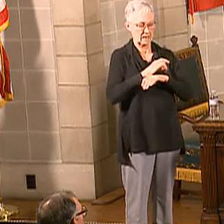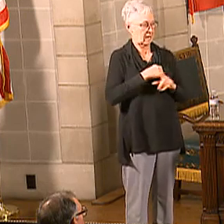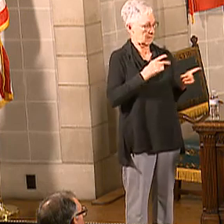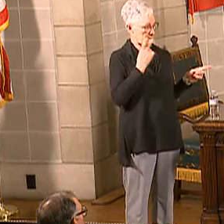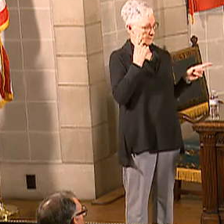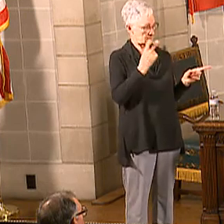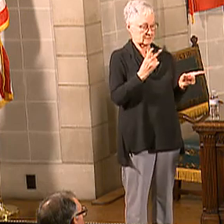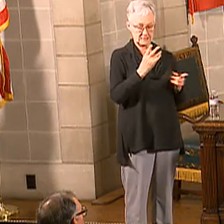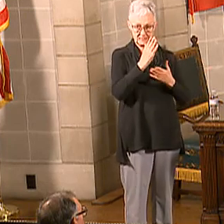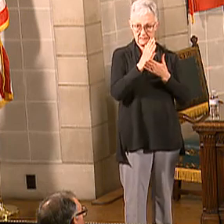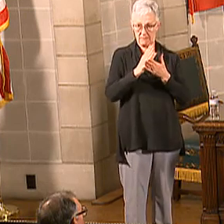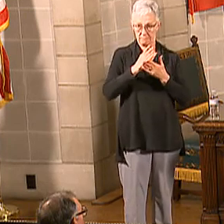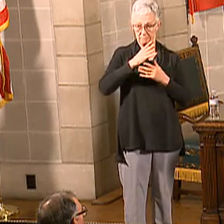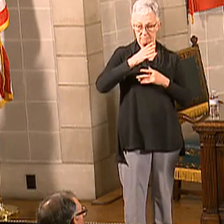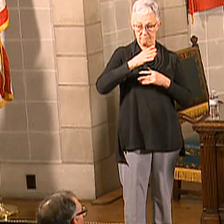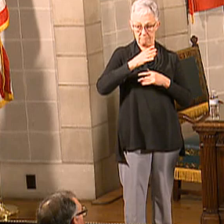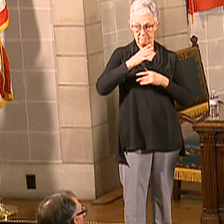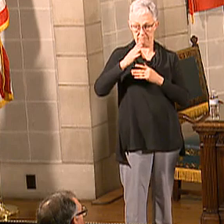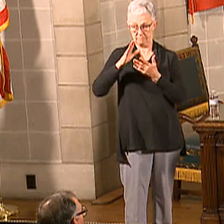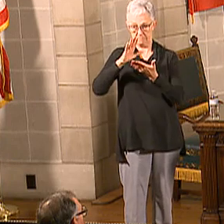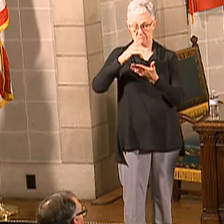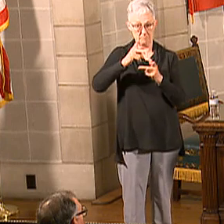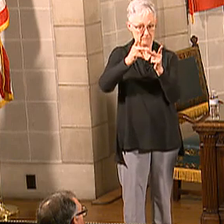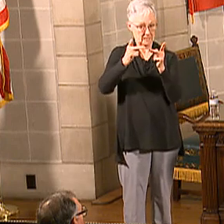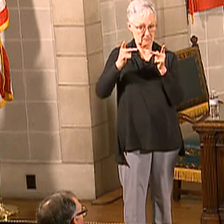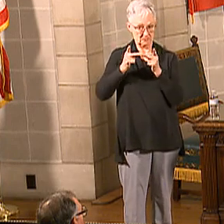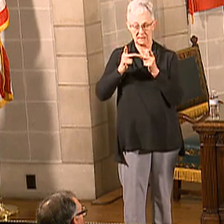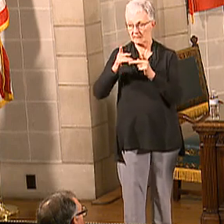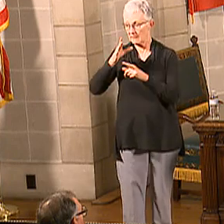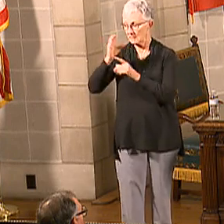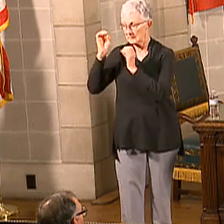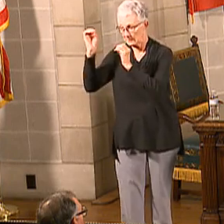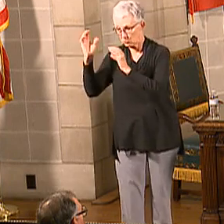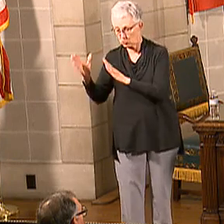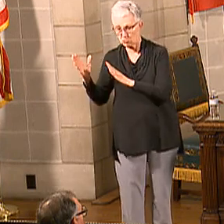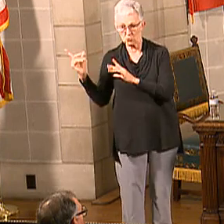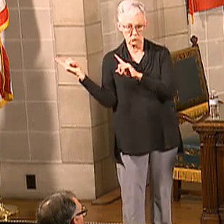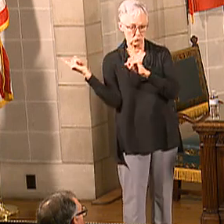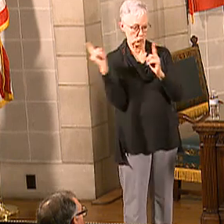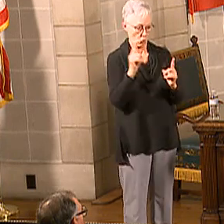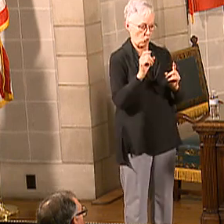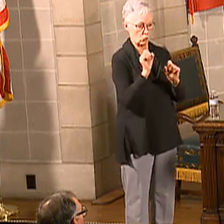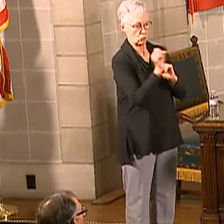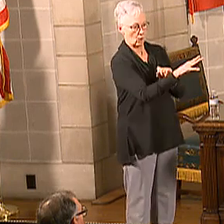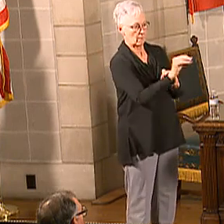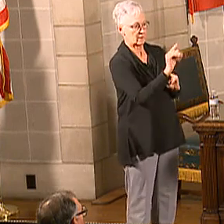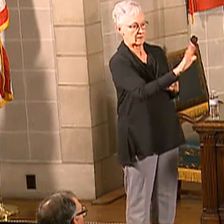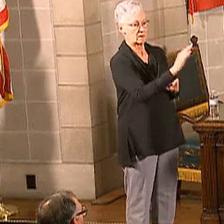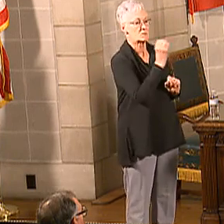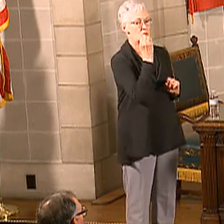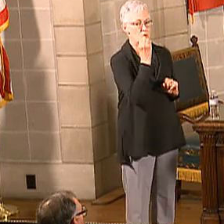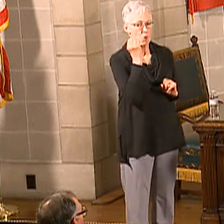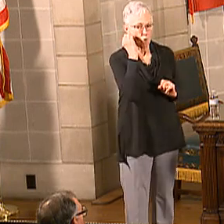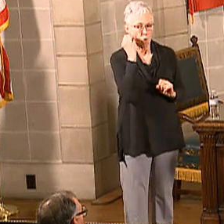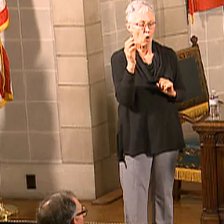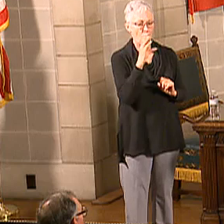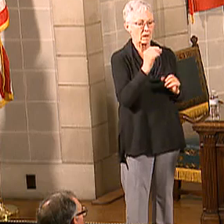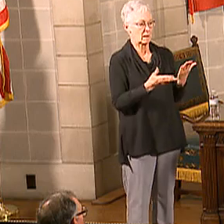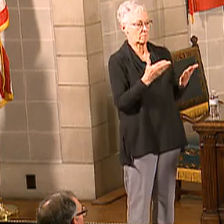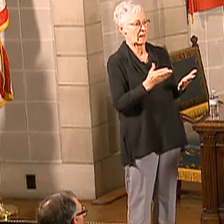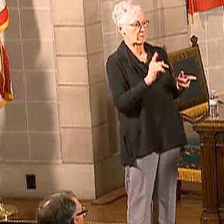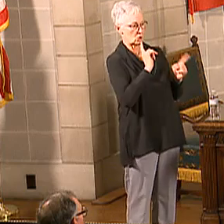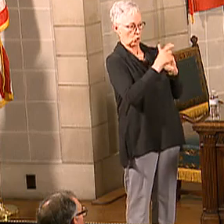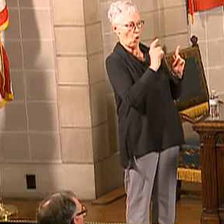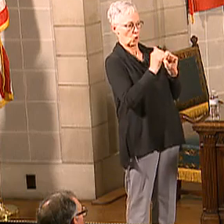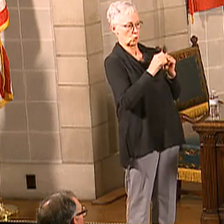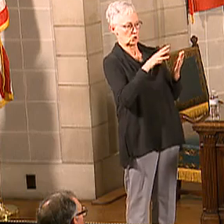teachers are dropping things off just to be visible at a safe distance, 6 foot or more, to be able to have some interactions with their students. It's